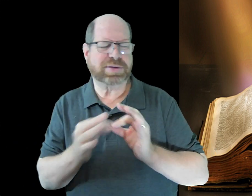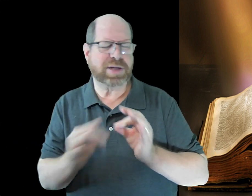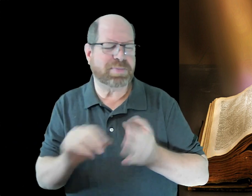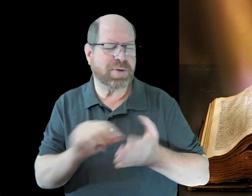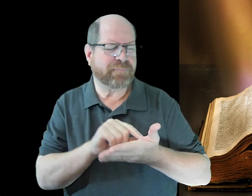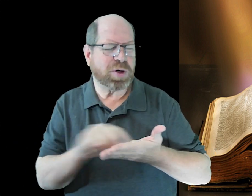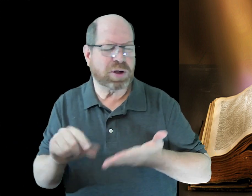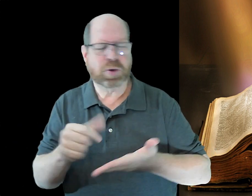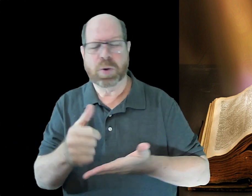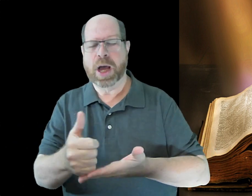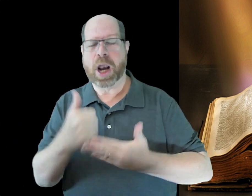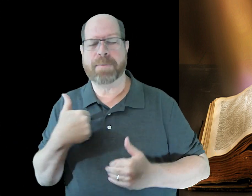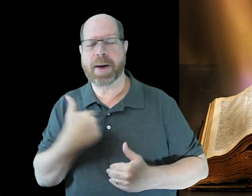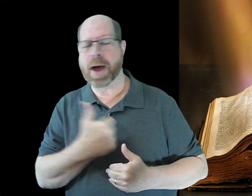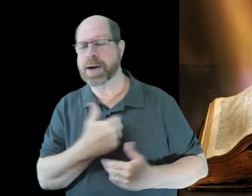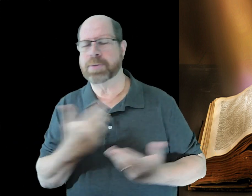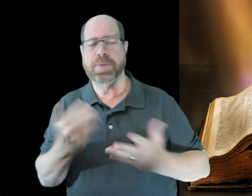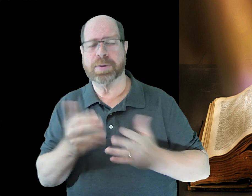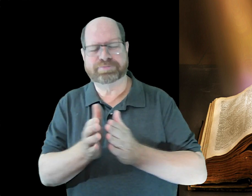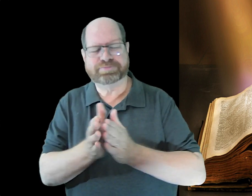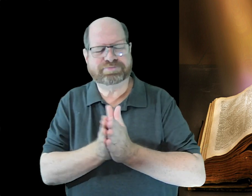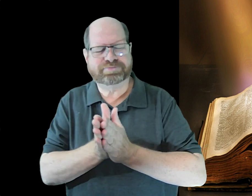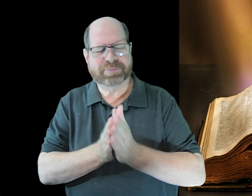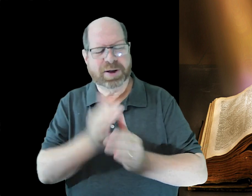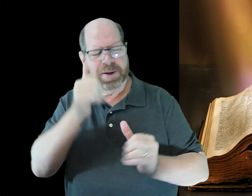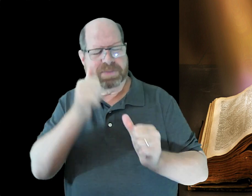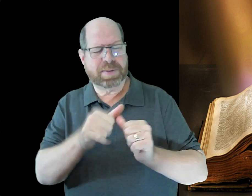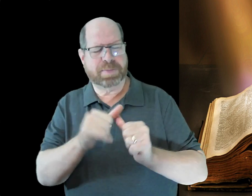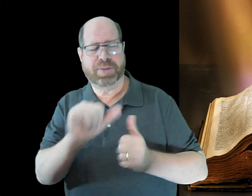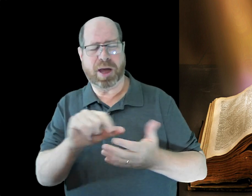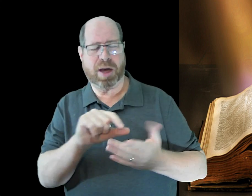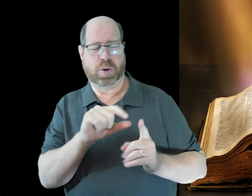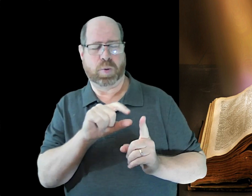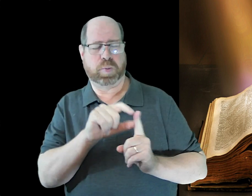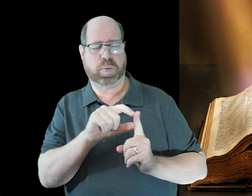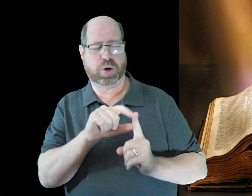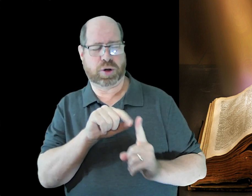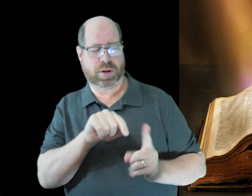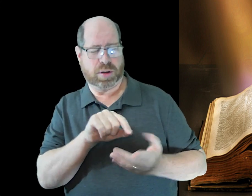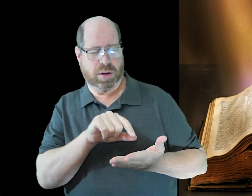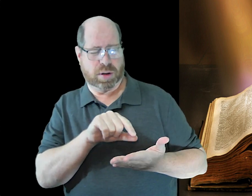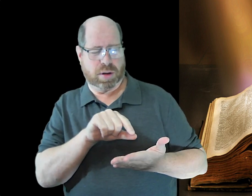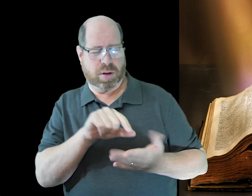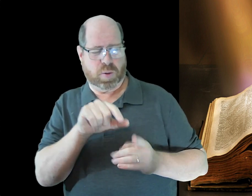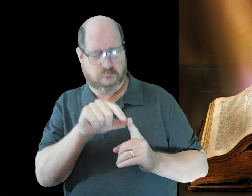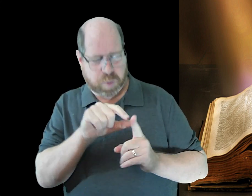hearing, he was sent straight back into solitary confinement, his supporters say.